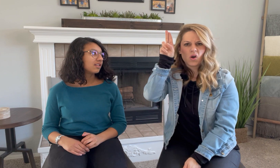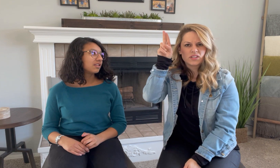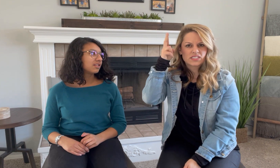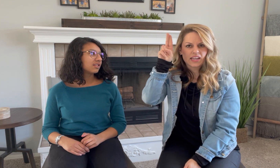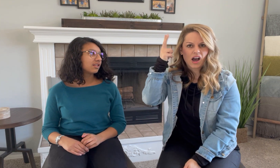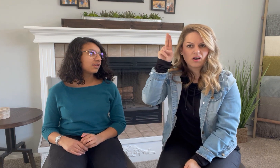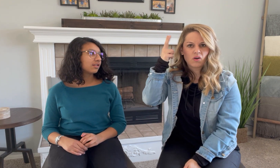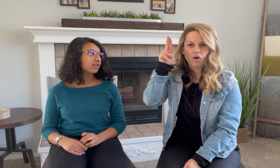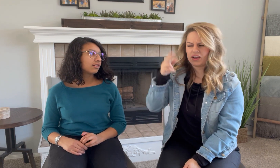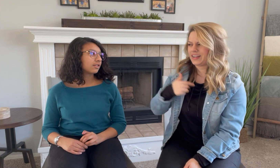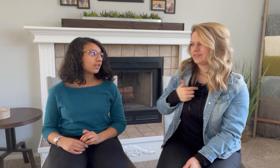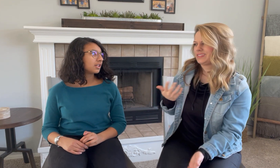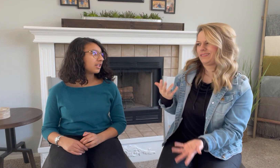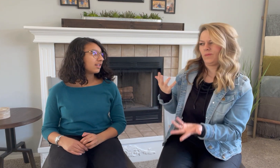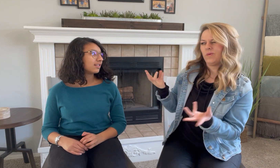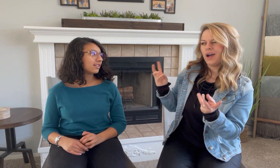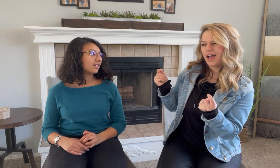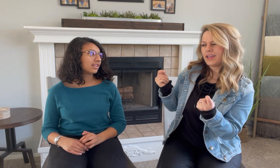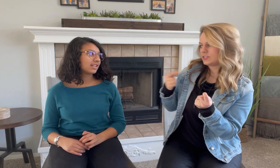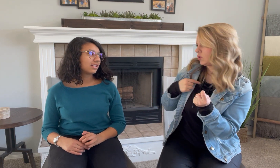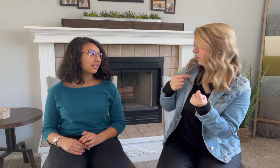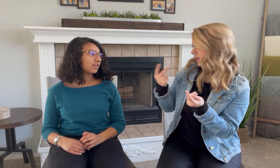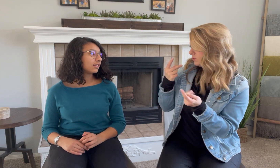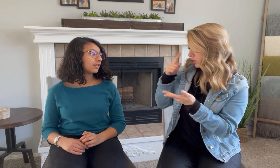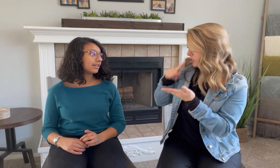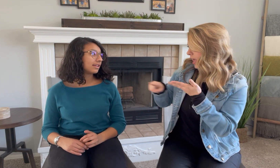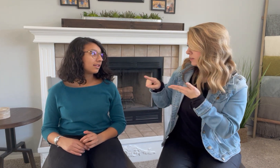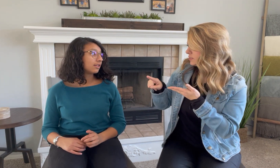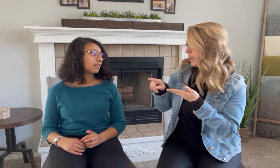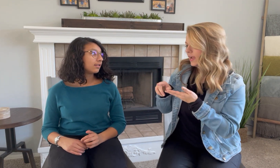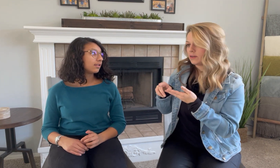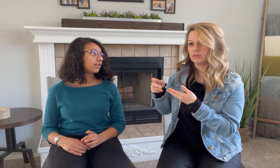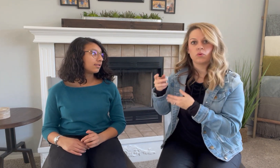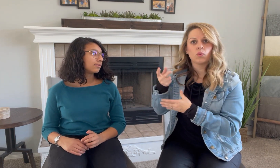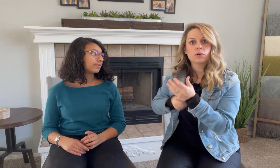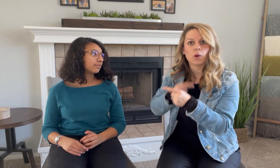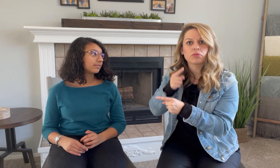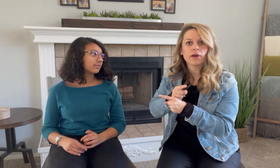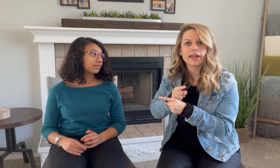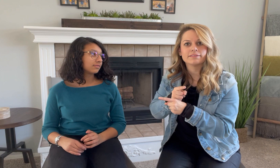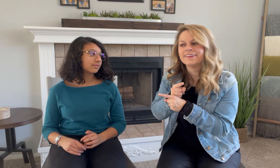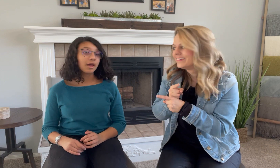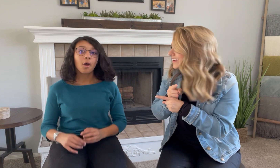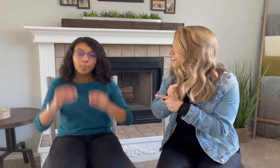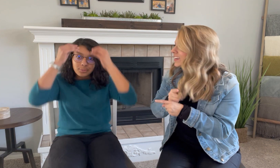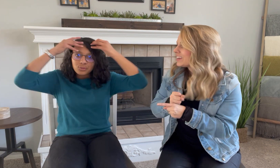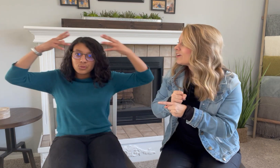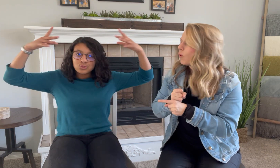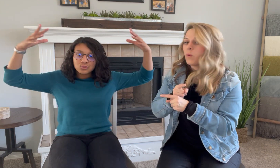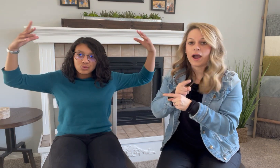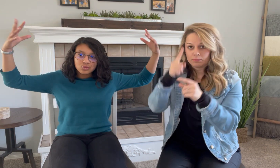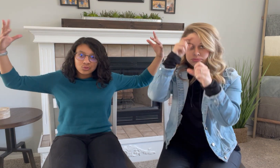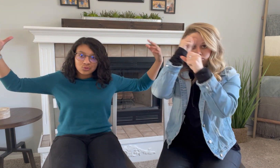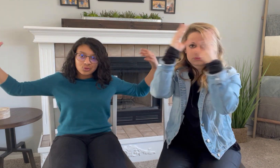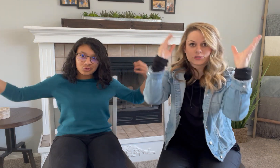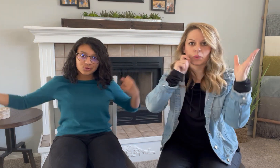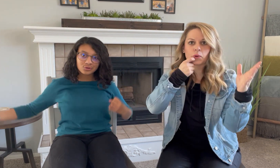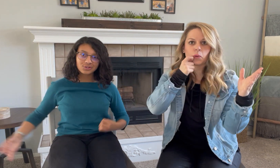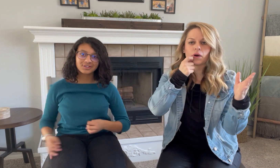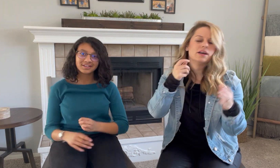it's like uncle. And I was like, what? So we checked, and we're both right. Wow, so cool.